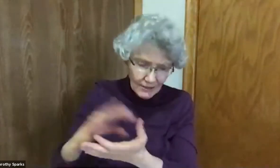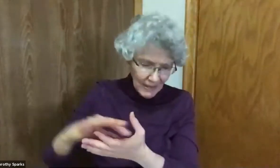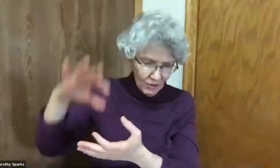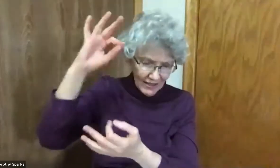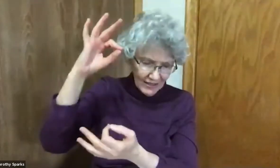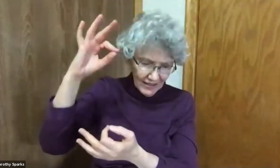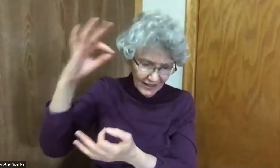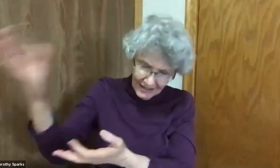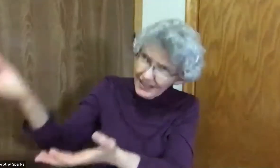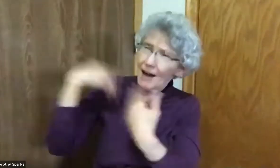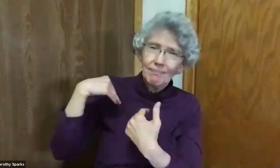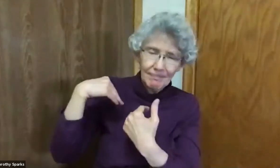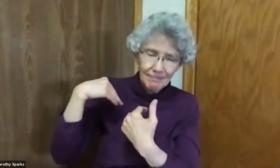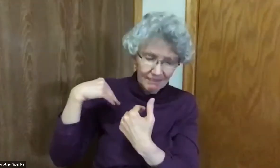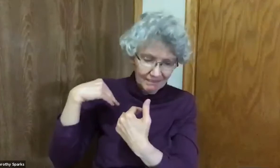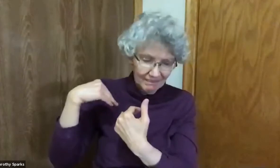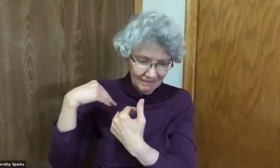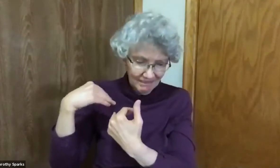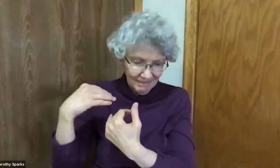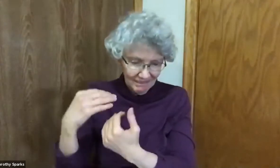Come, Holy Spirit, come.